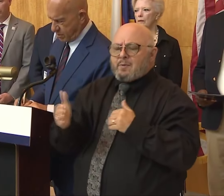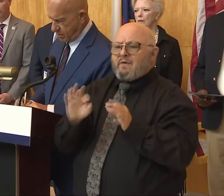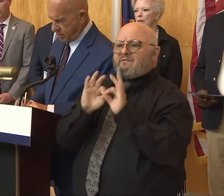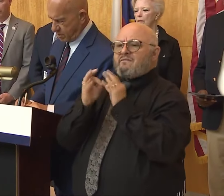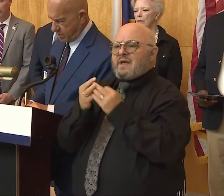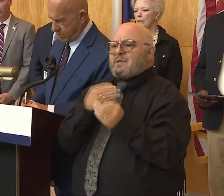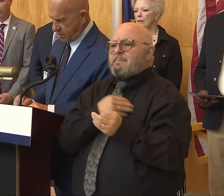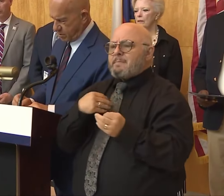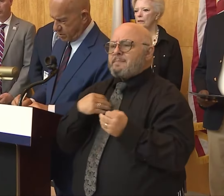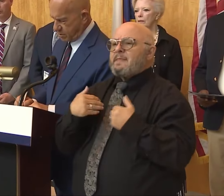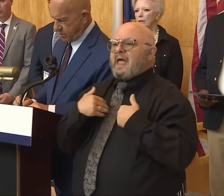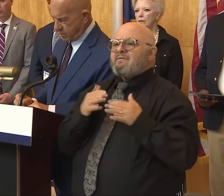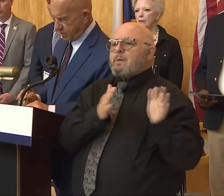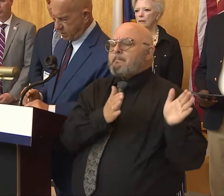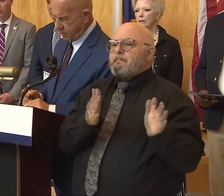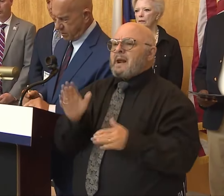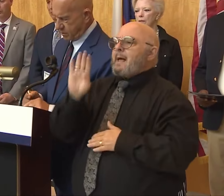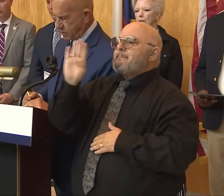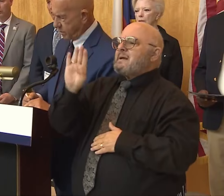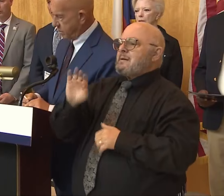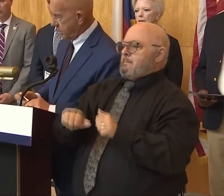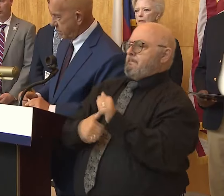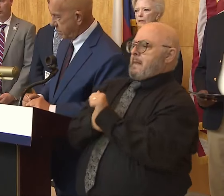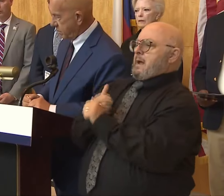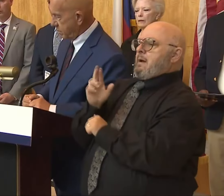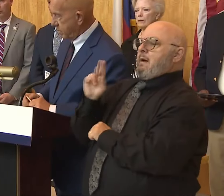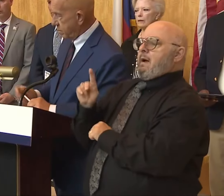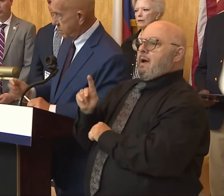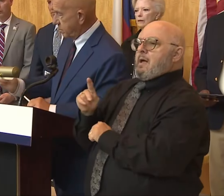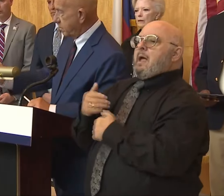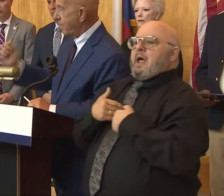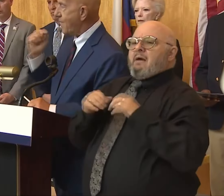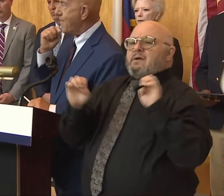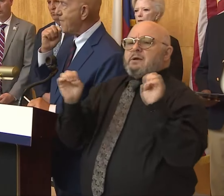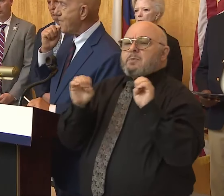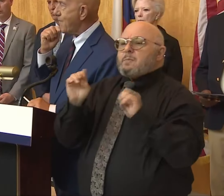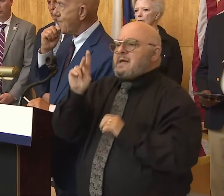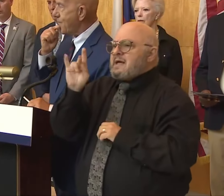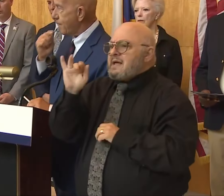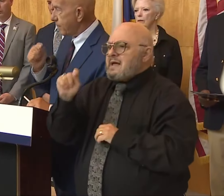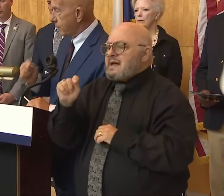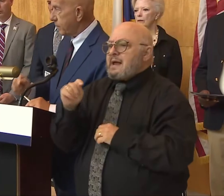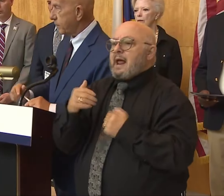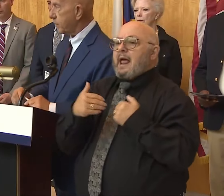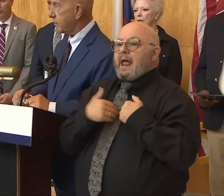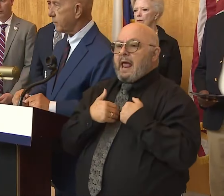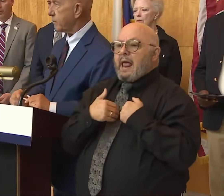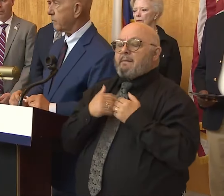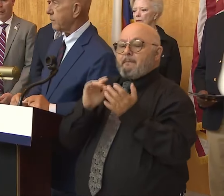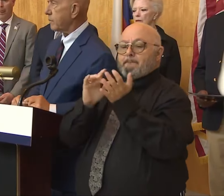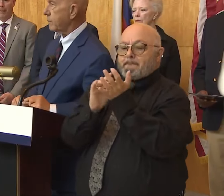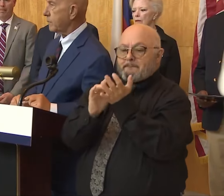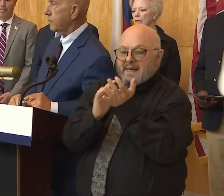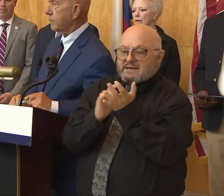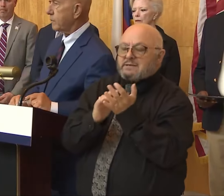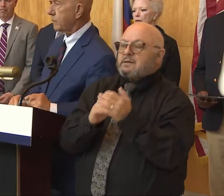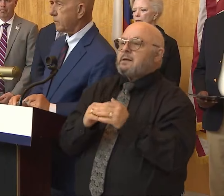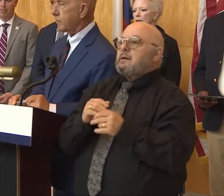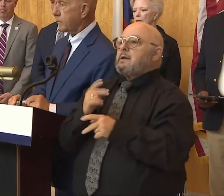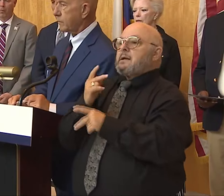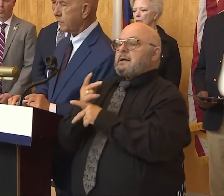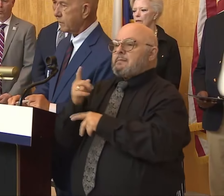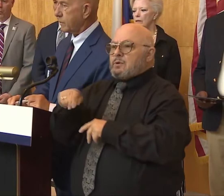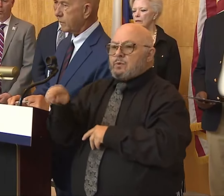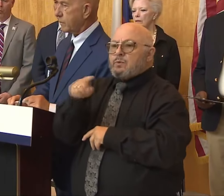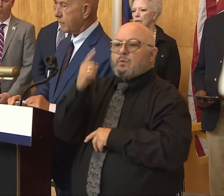members to have a plan B. This will include having an emergency kit available that includes meds that will keep you